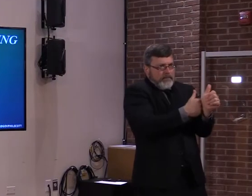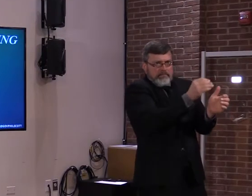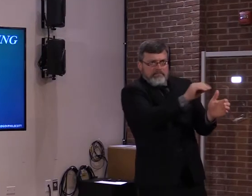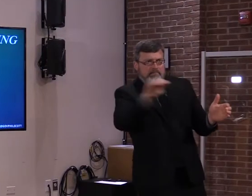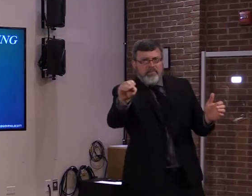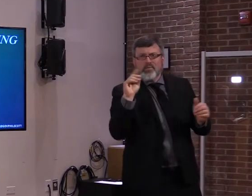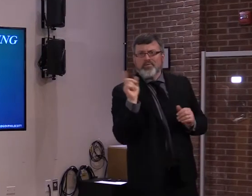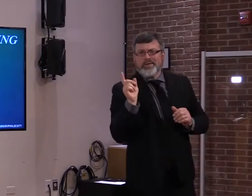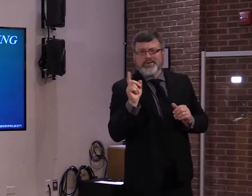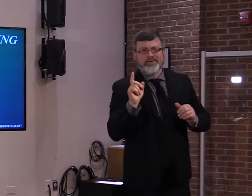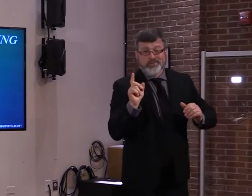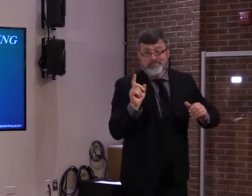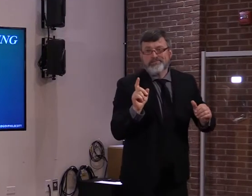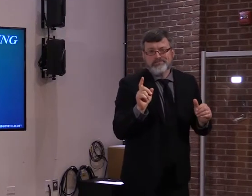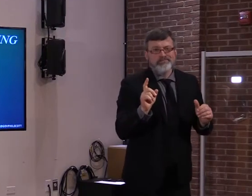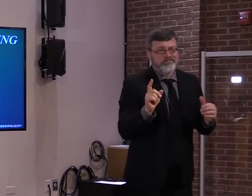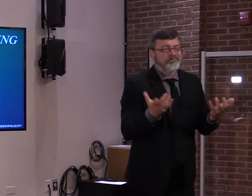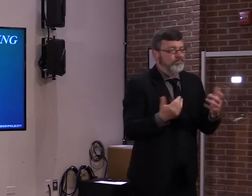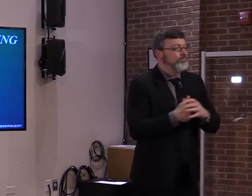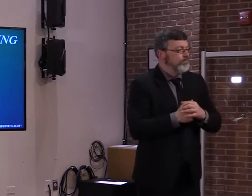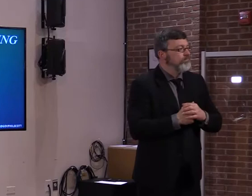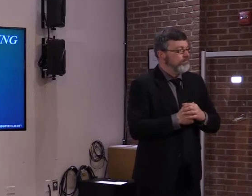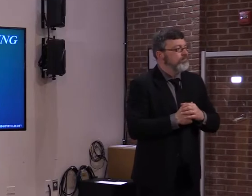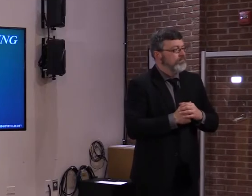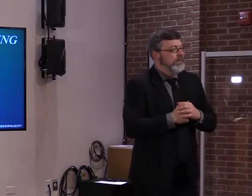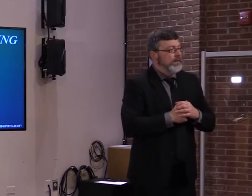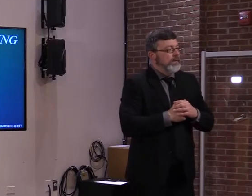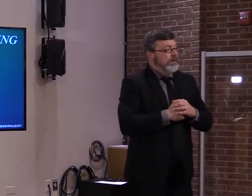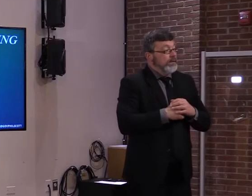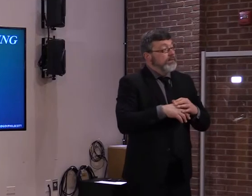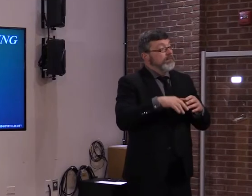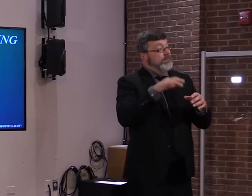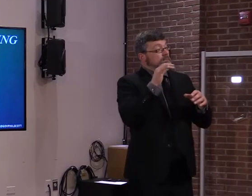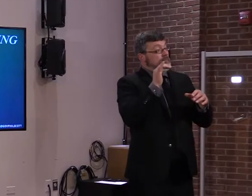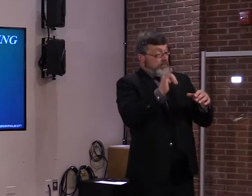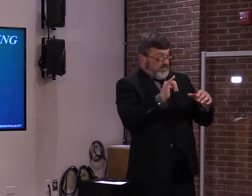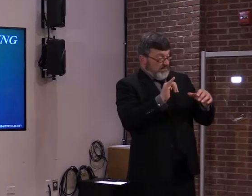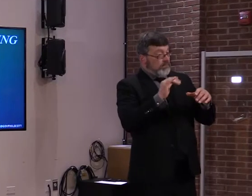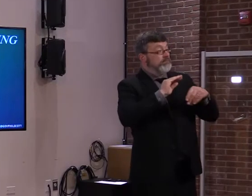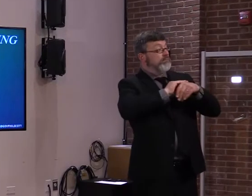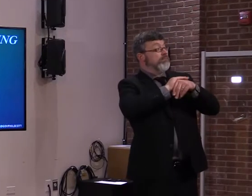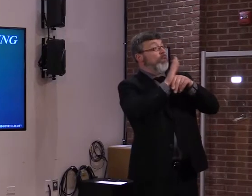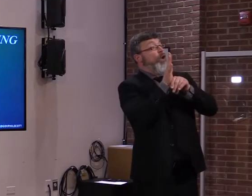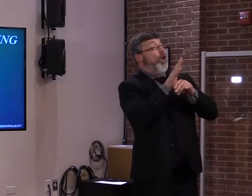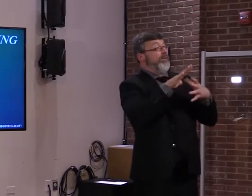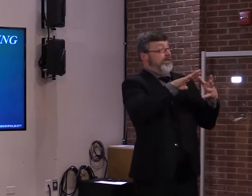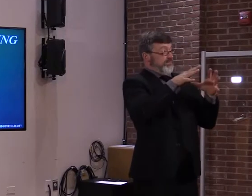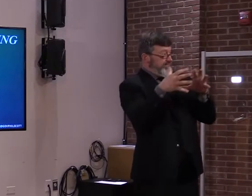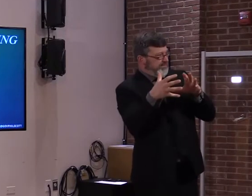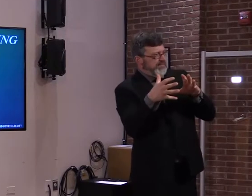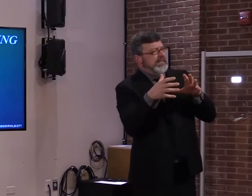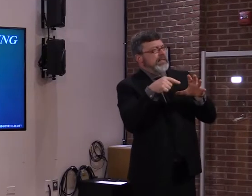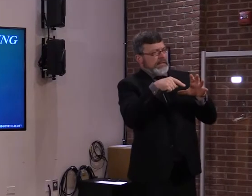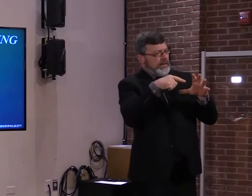program that we have established post-pandemic is not the same program that was in existence pre-pandemic.